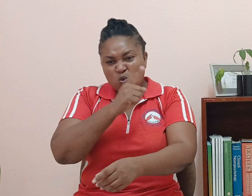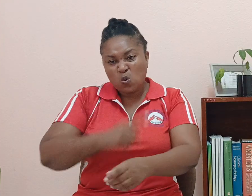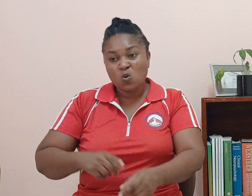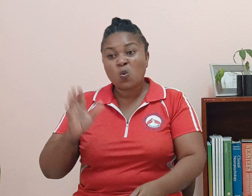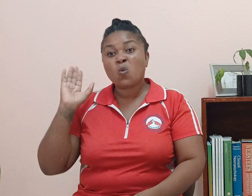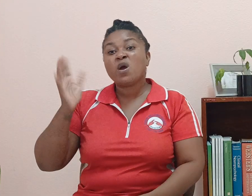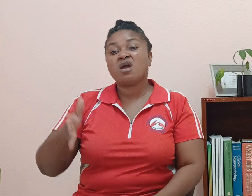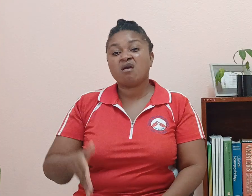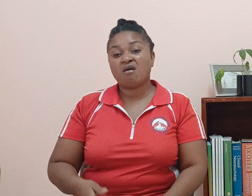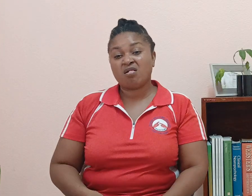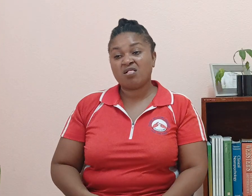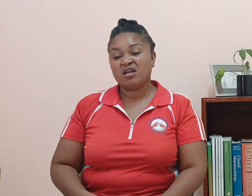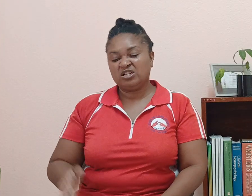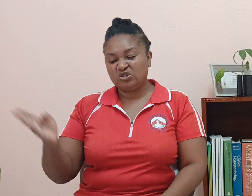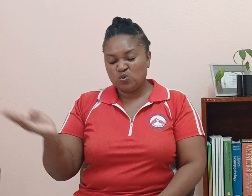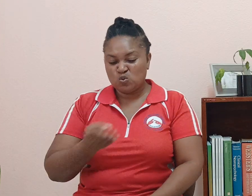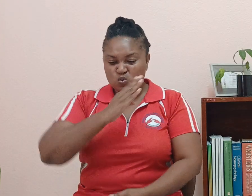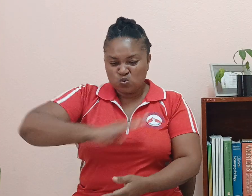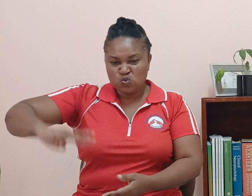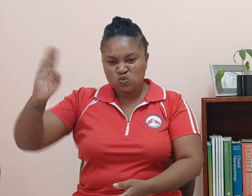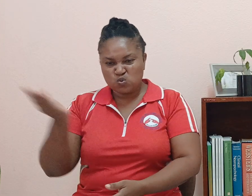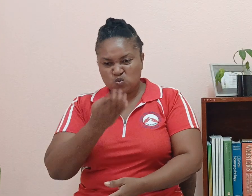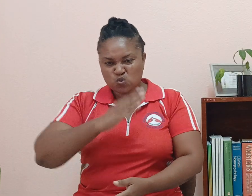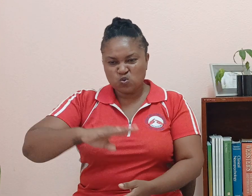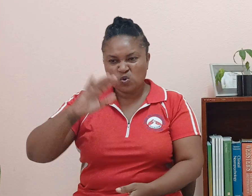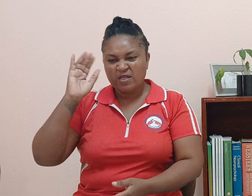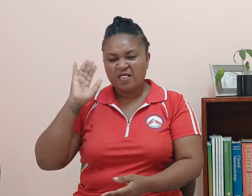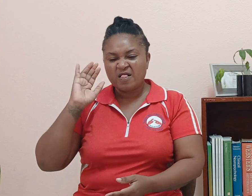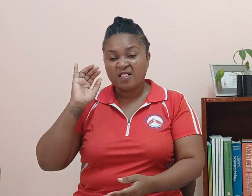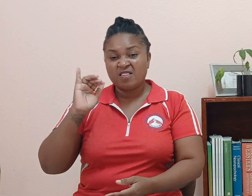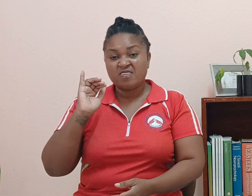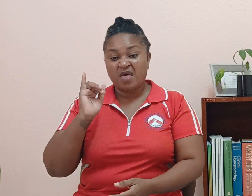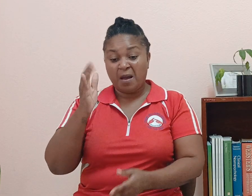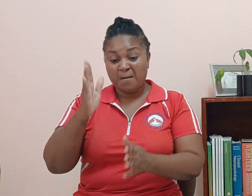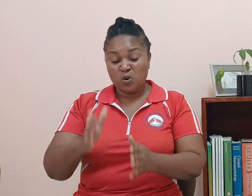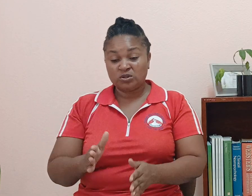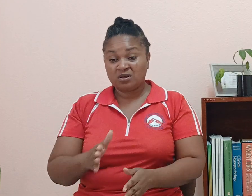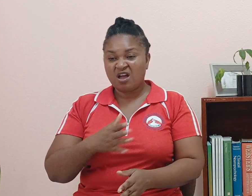and the house in which that person lived would be destroyed.